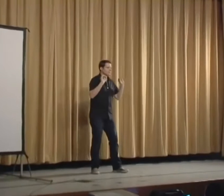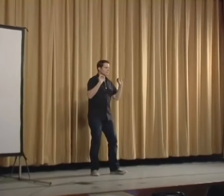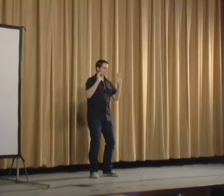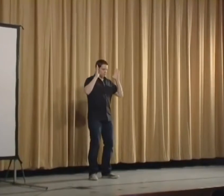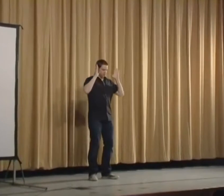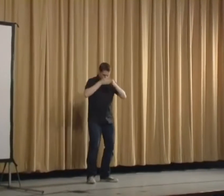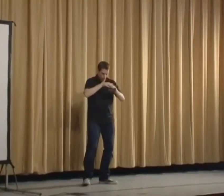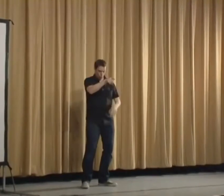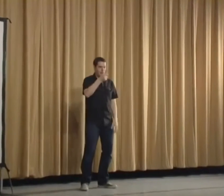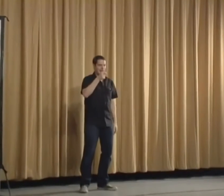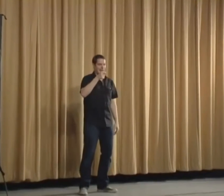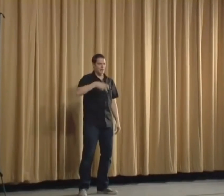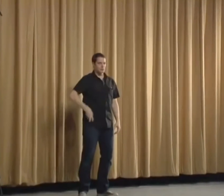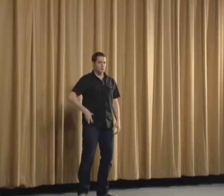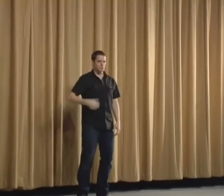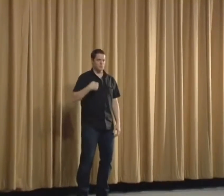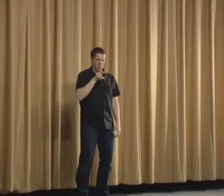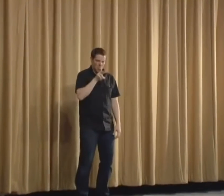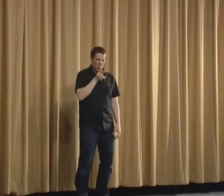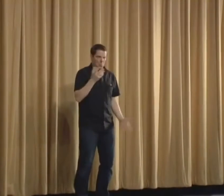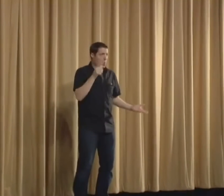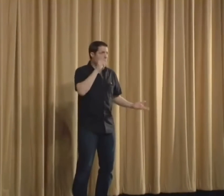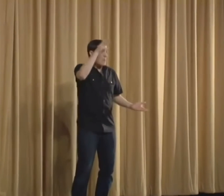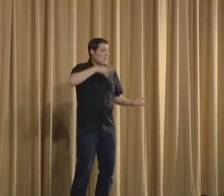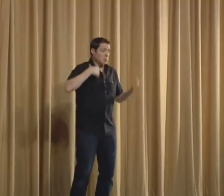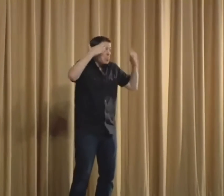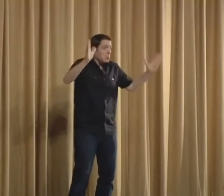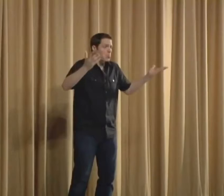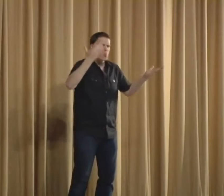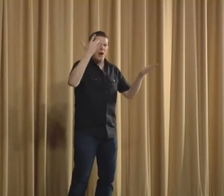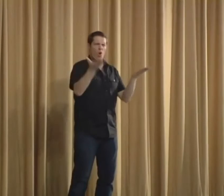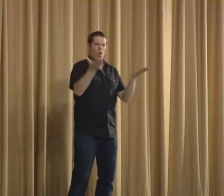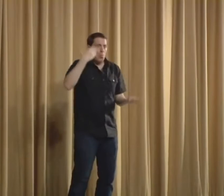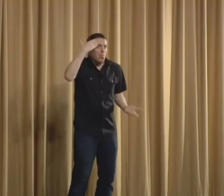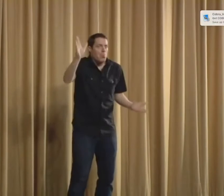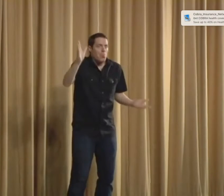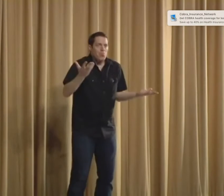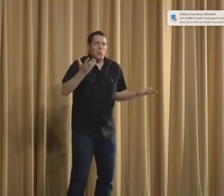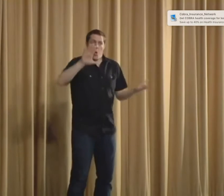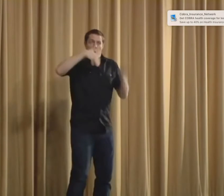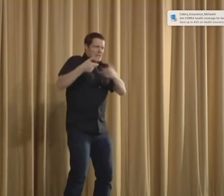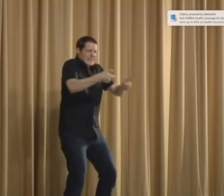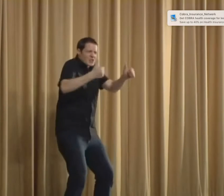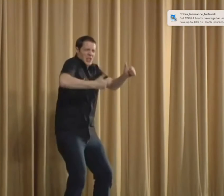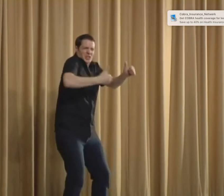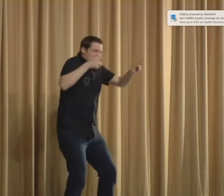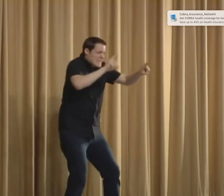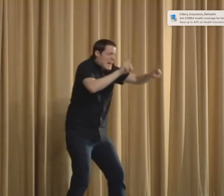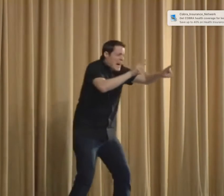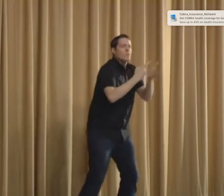We don't see the face. If we focus on the keychain and we're like, who's that man? We don't know who that guy is. We don't know what's going on with this guy. And